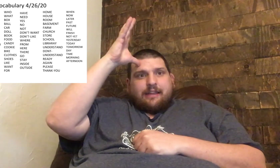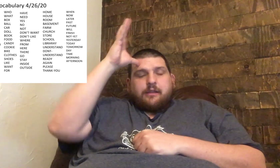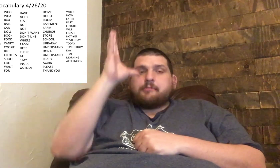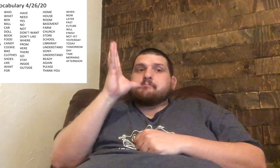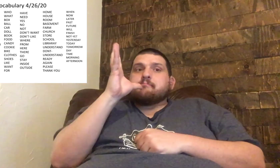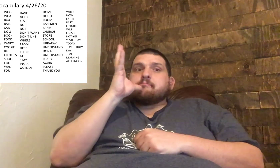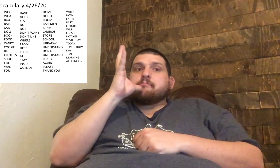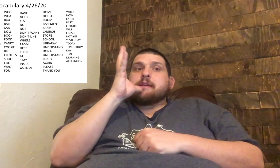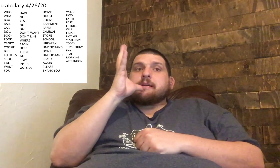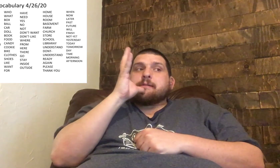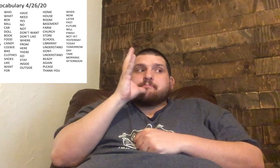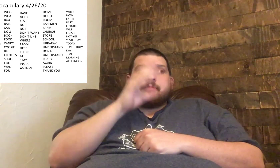dad, mom,